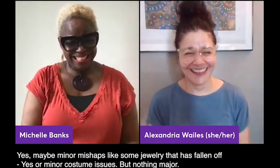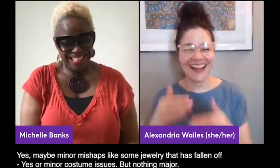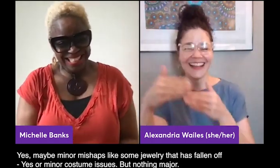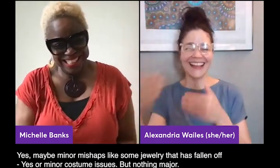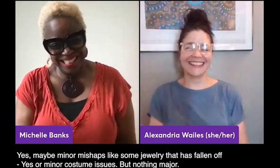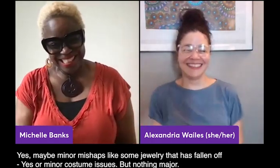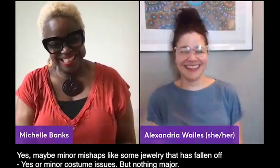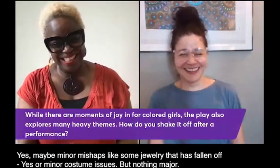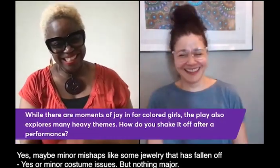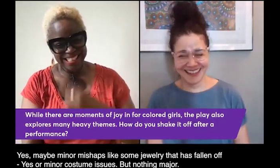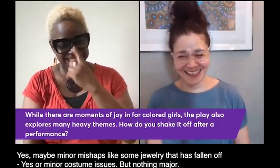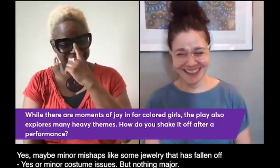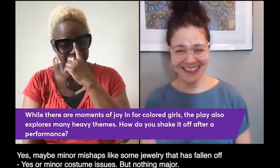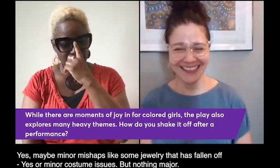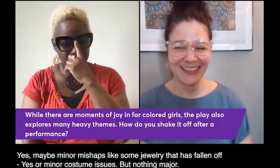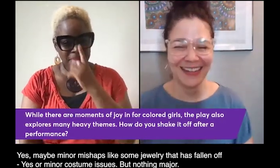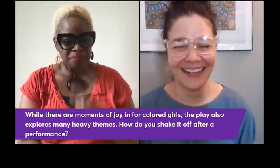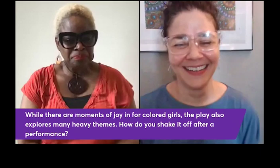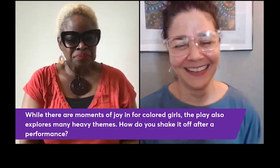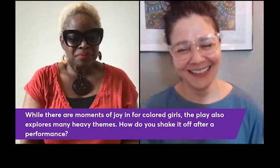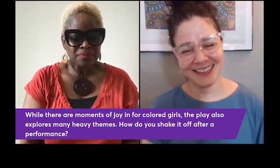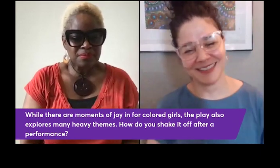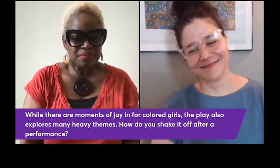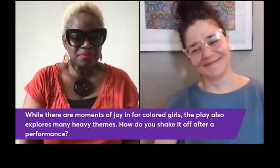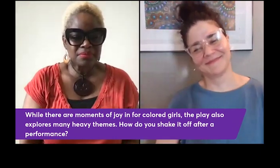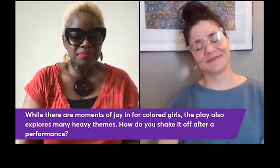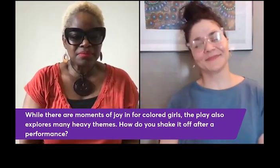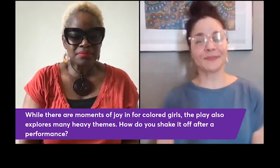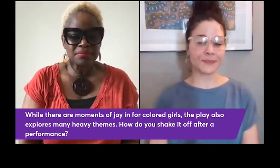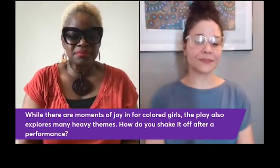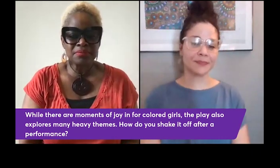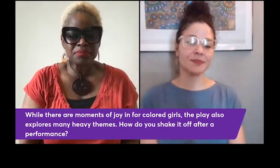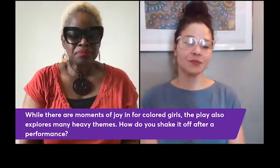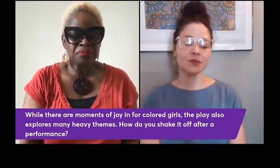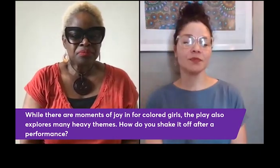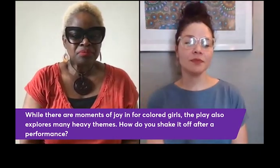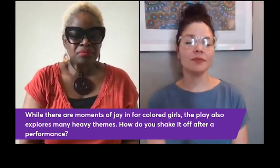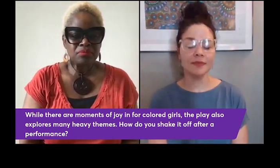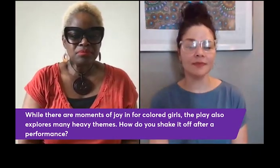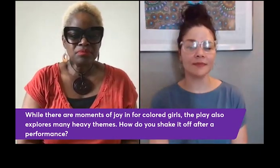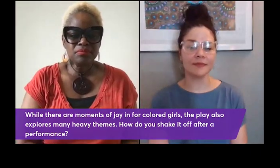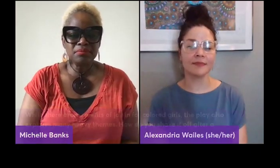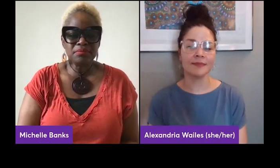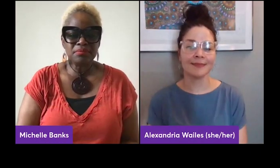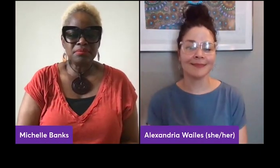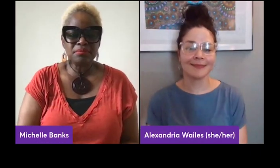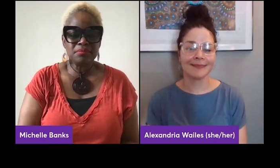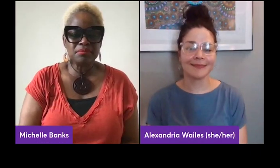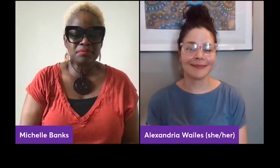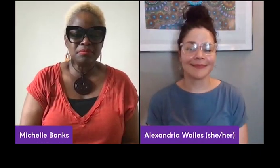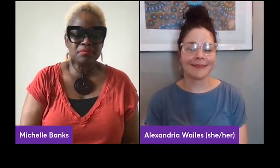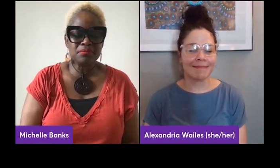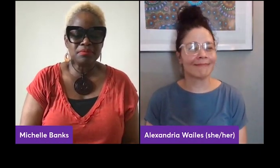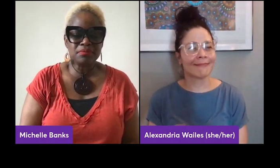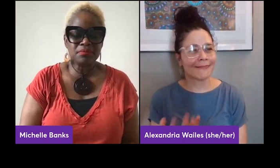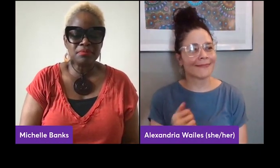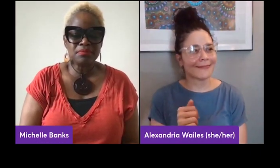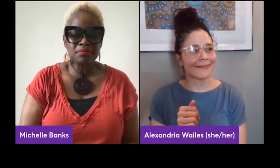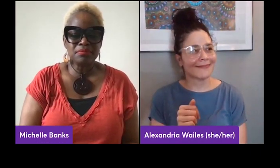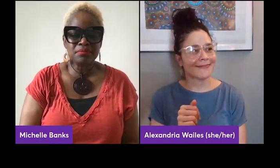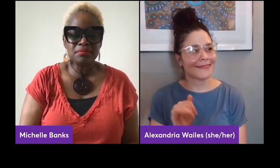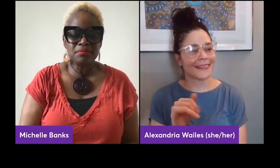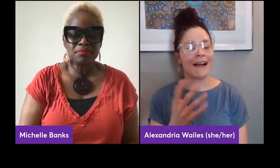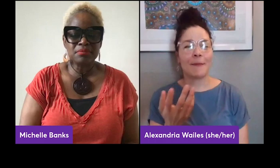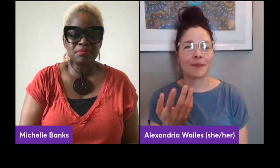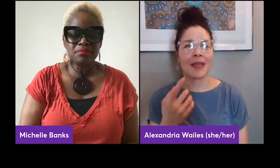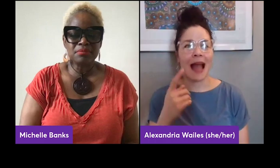Next question. While there are moments of joy in For Colored Girls, the play also explores many heavy themes. How do you